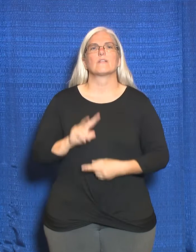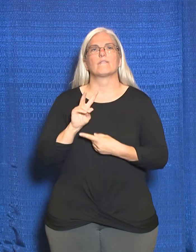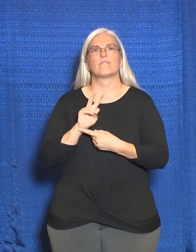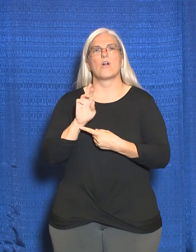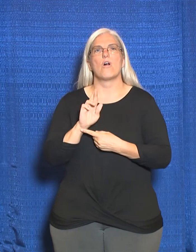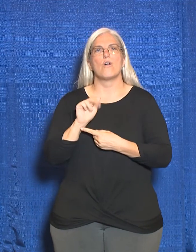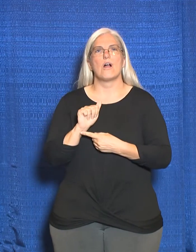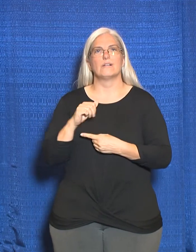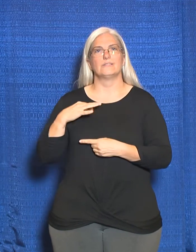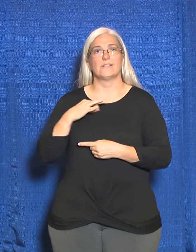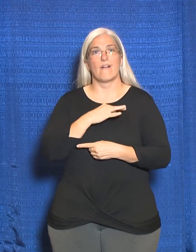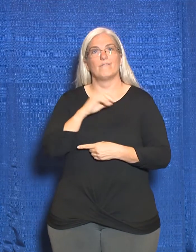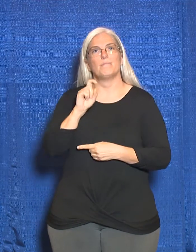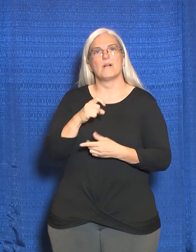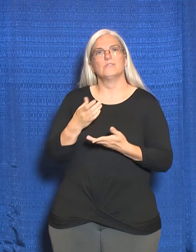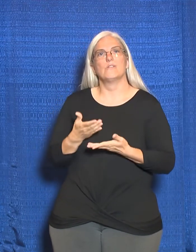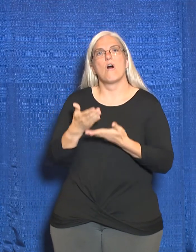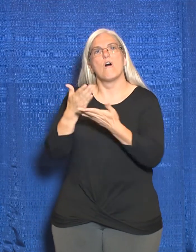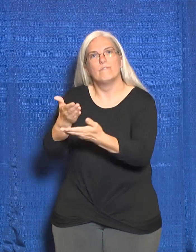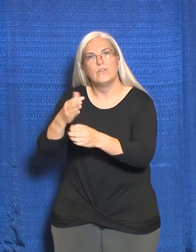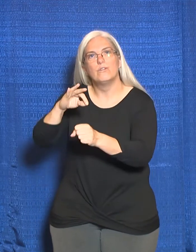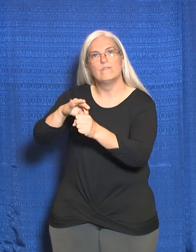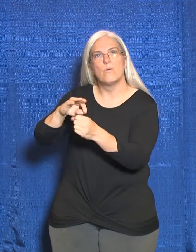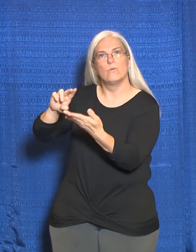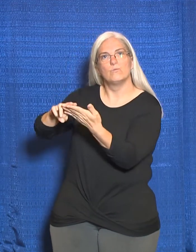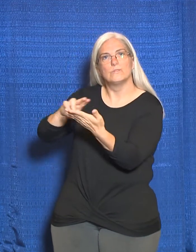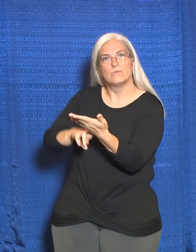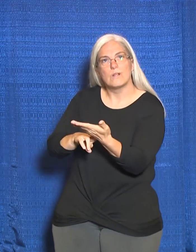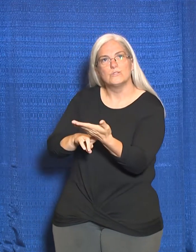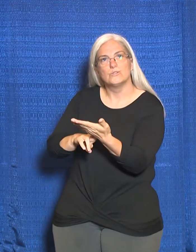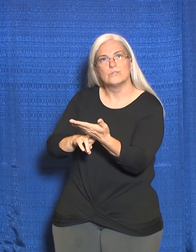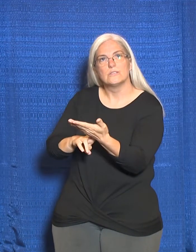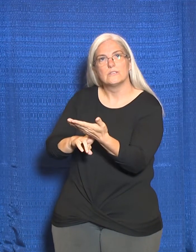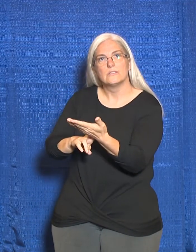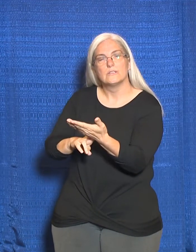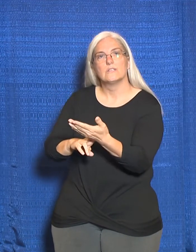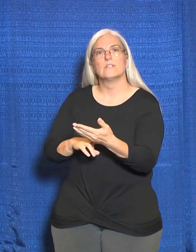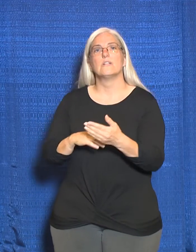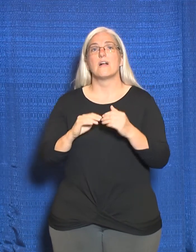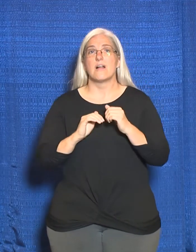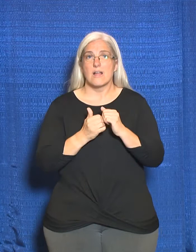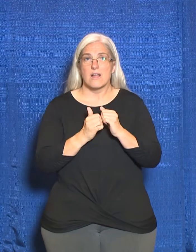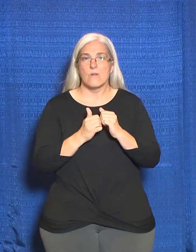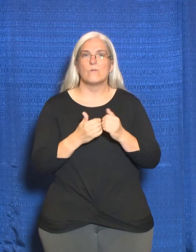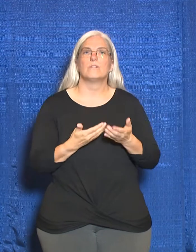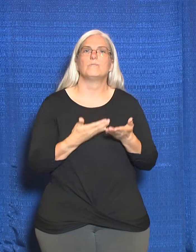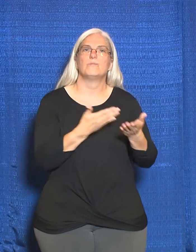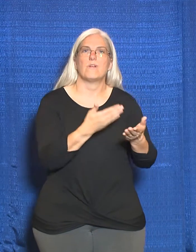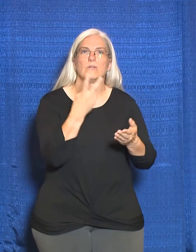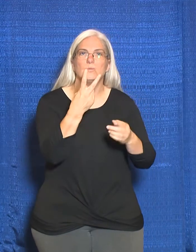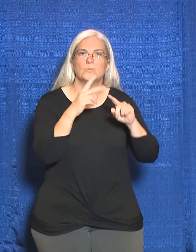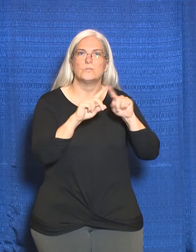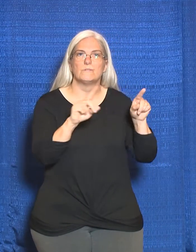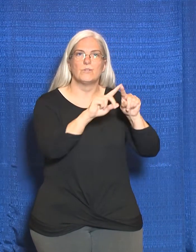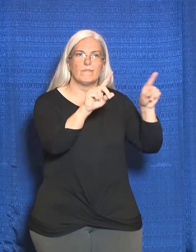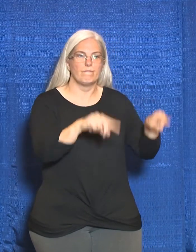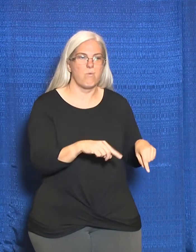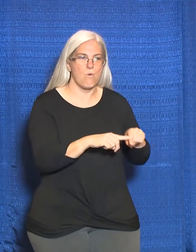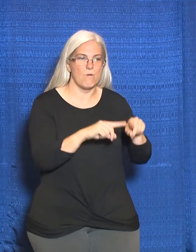VRA staff must offer voter registration by providing clients with 2 forms at 3 opportunities.